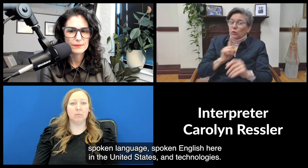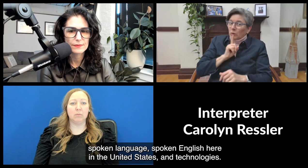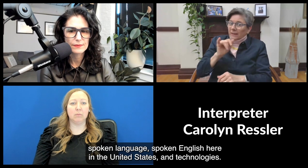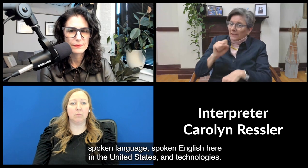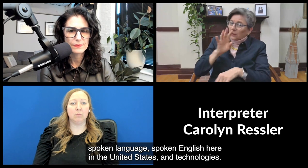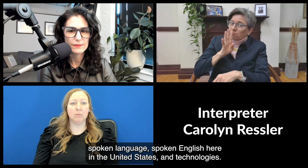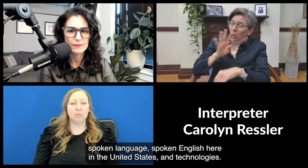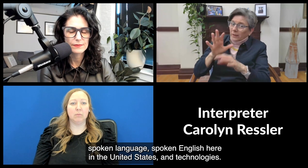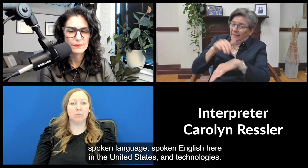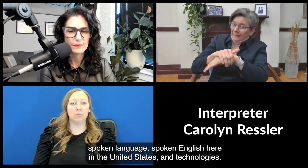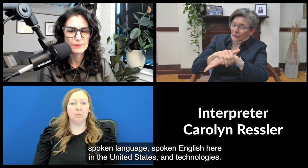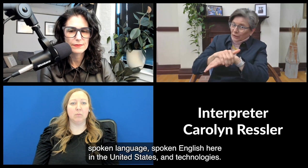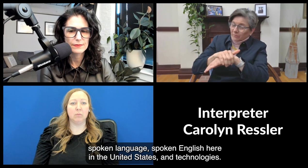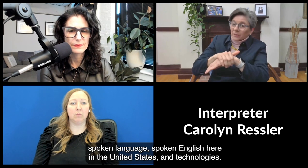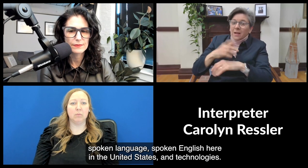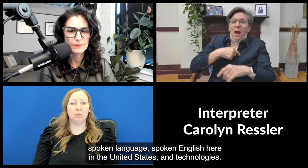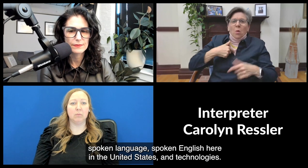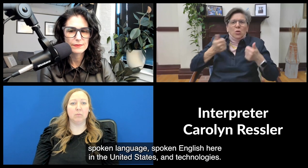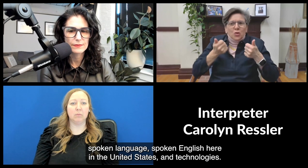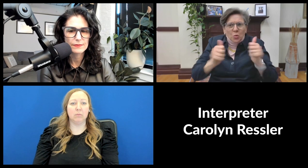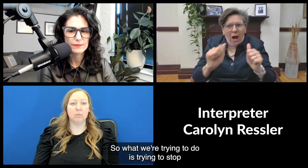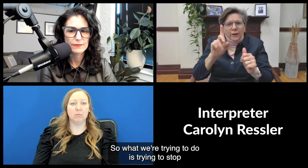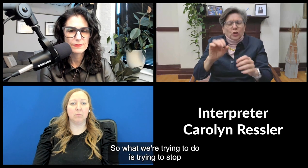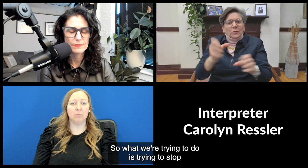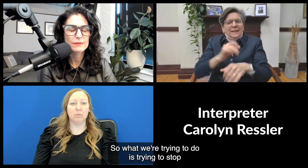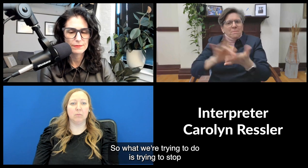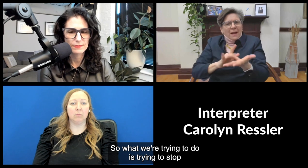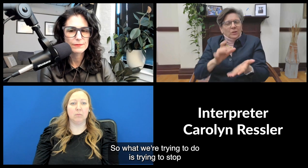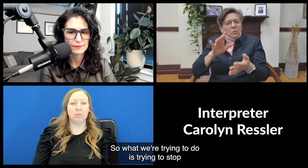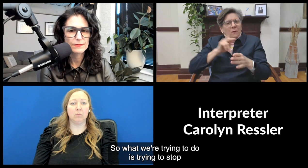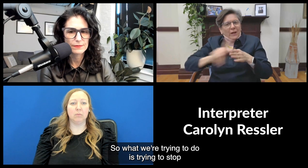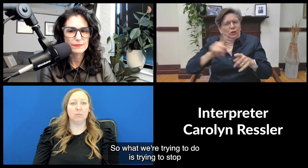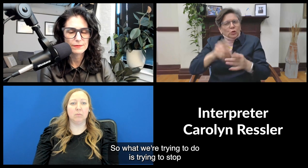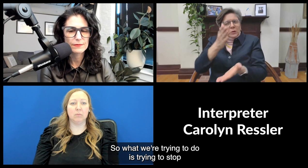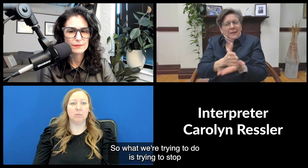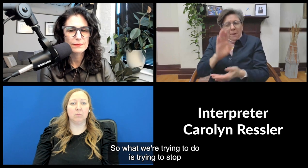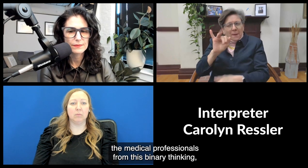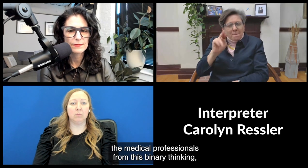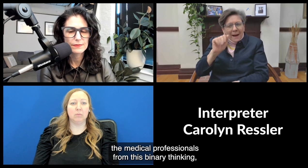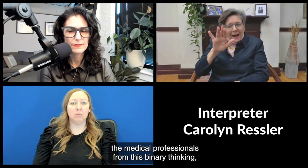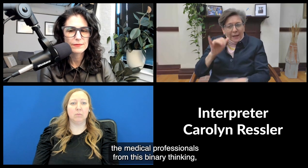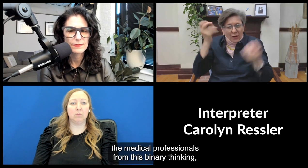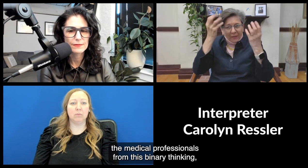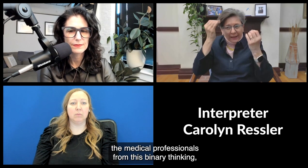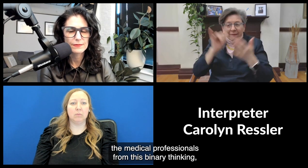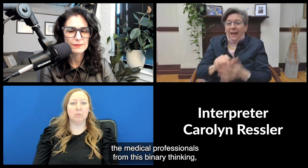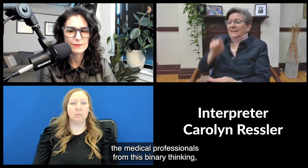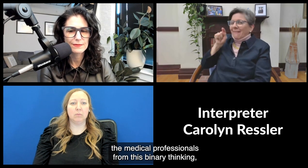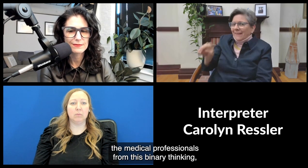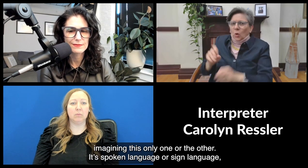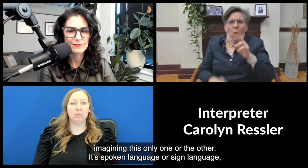the medical professionals only privilege spoken language, spoken English here in the United States, and technologies. So what we're trying to do